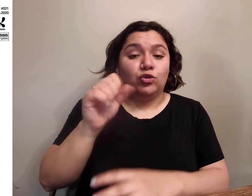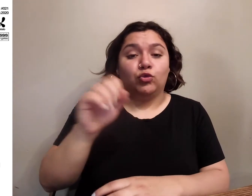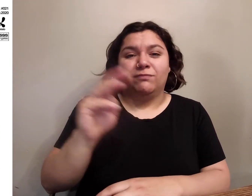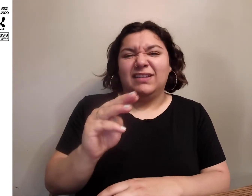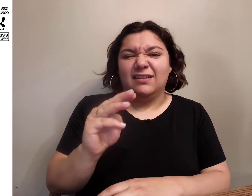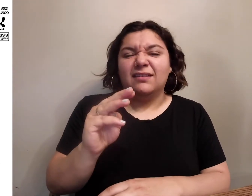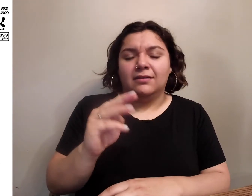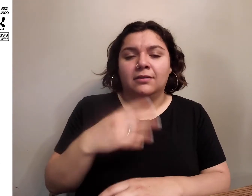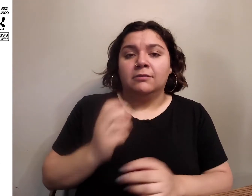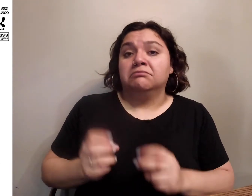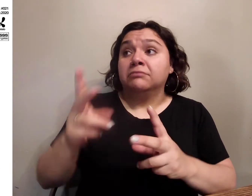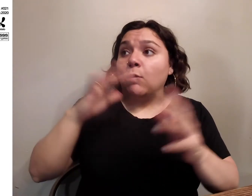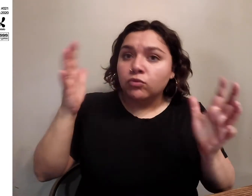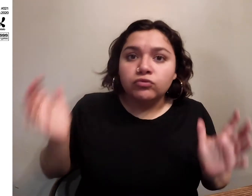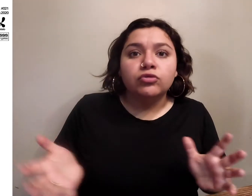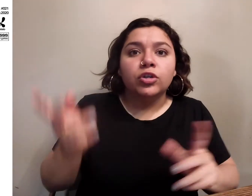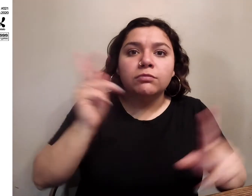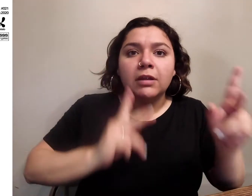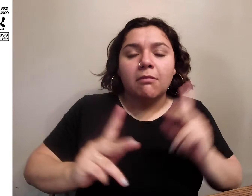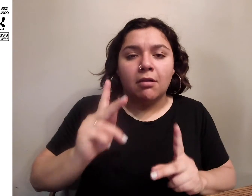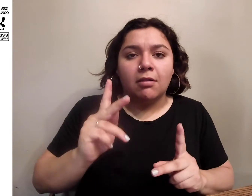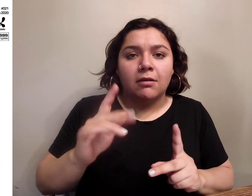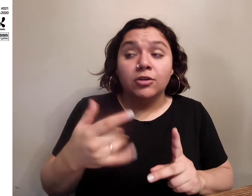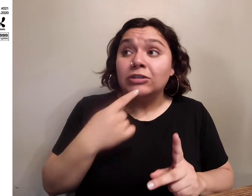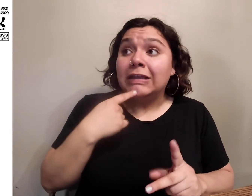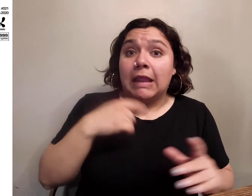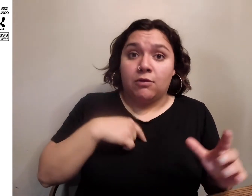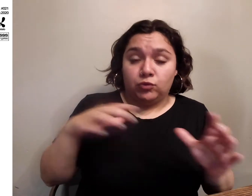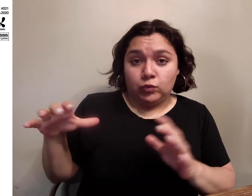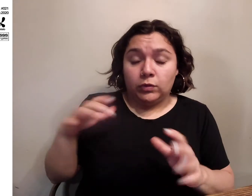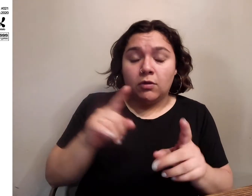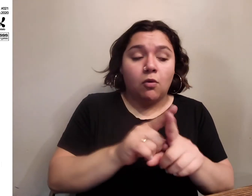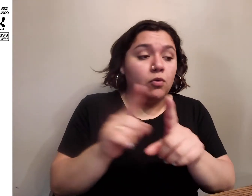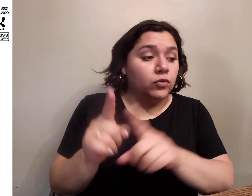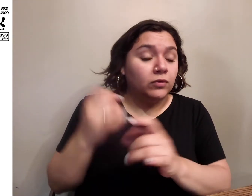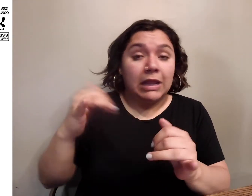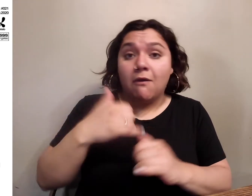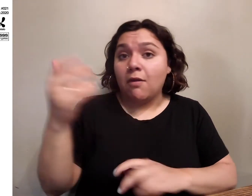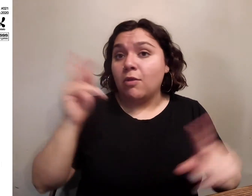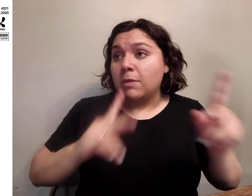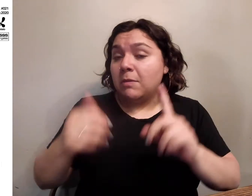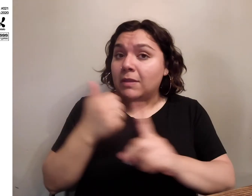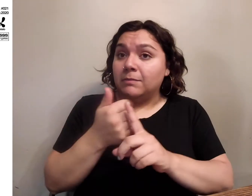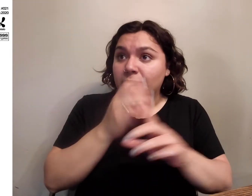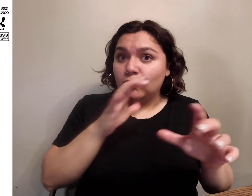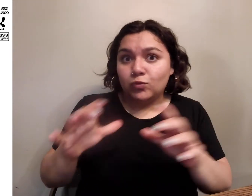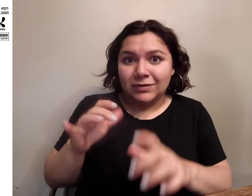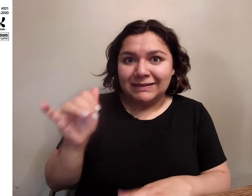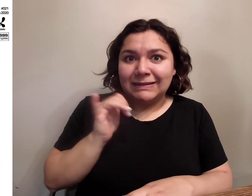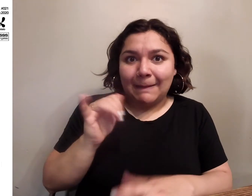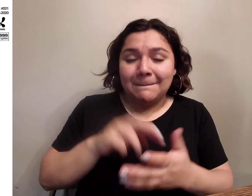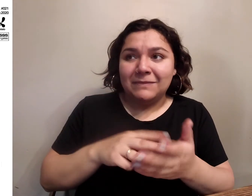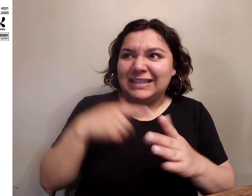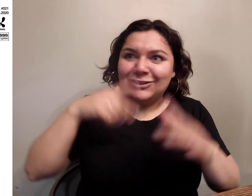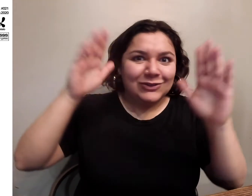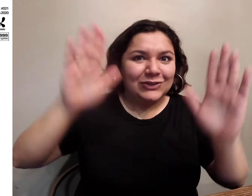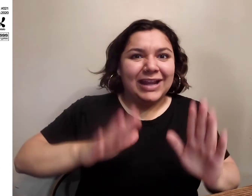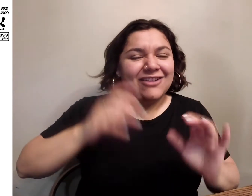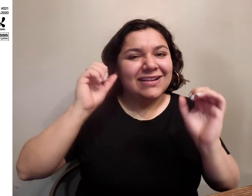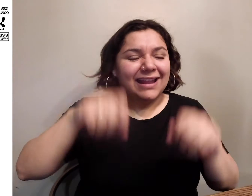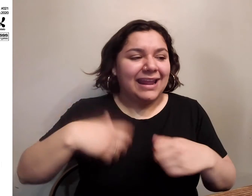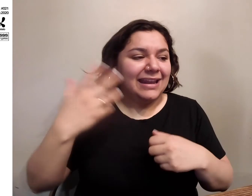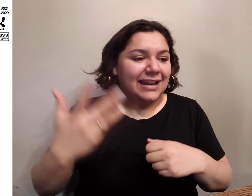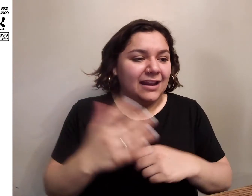feeds to encourage people, just to say that I was doing it, and now other people are going to do it. So this is great. We can